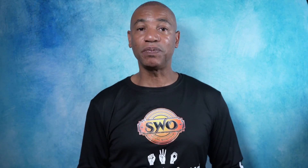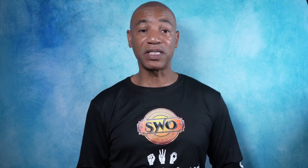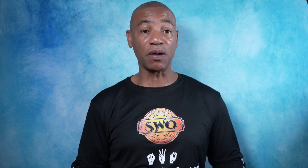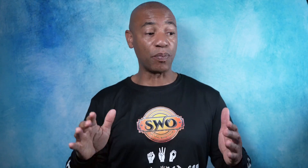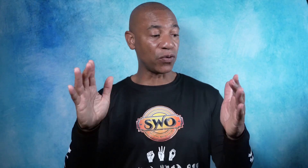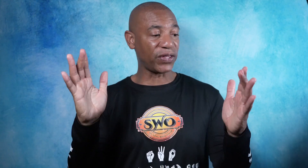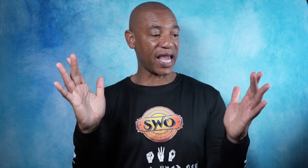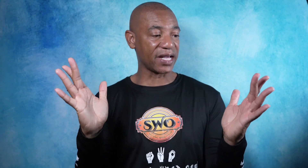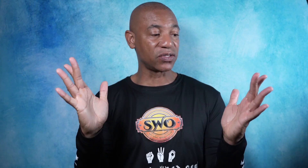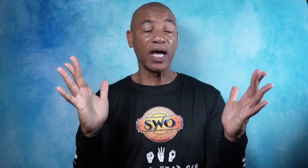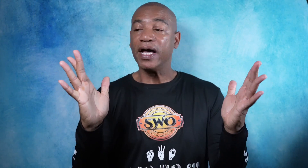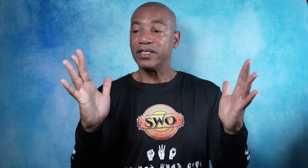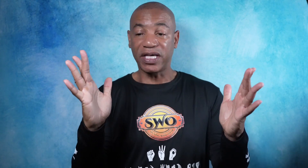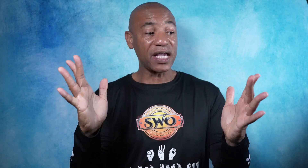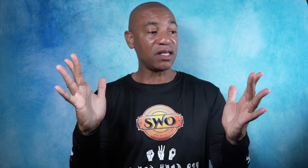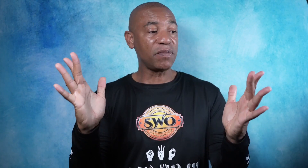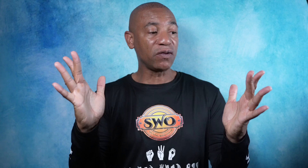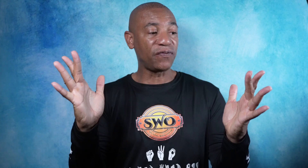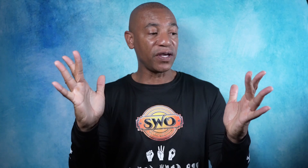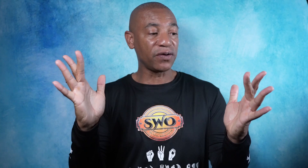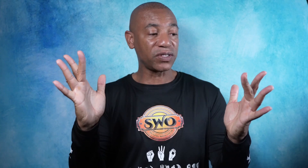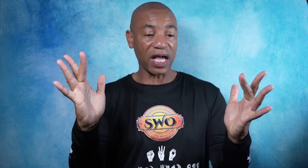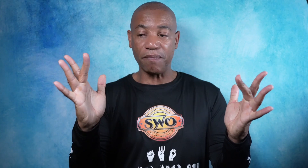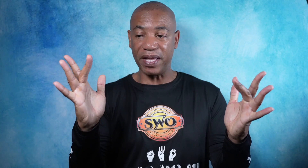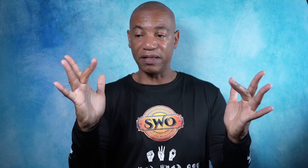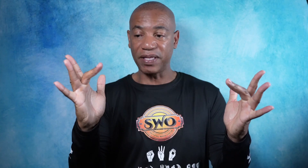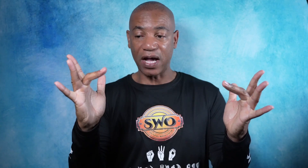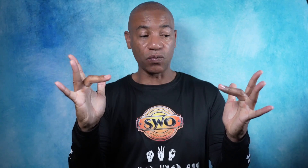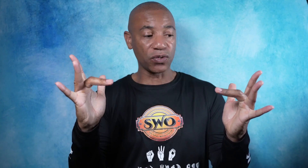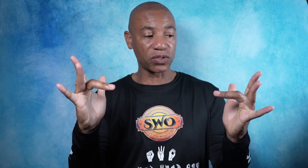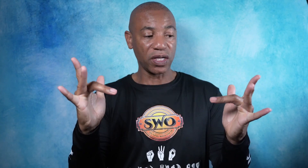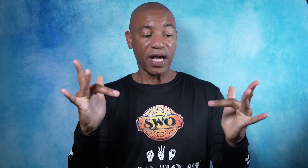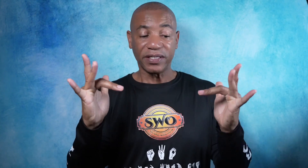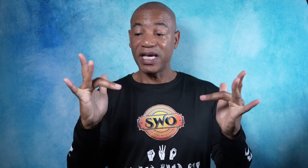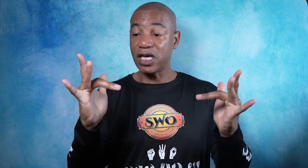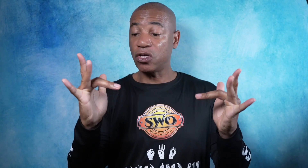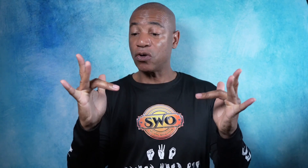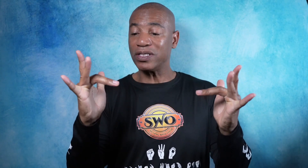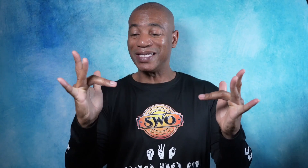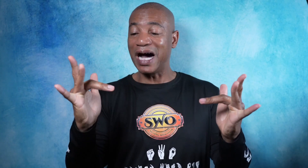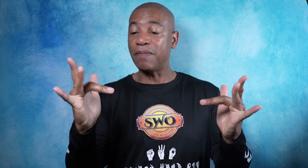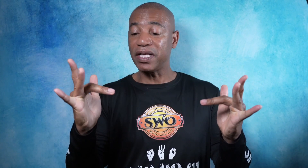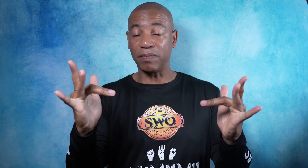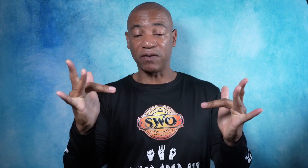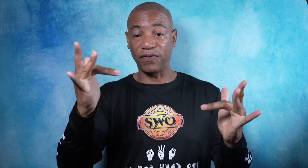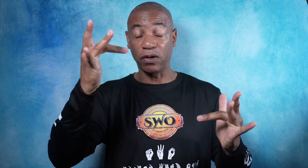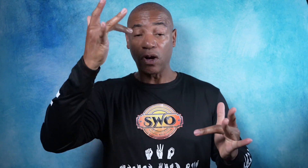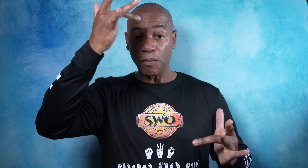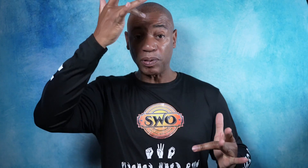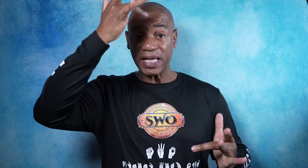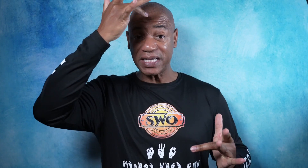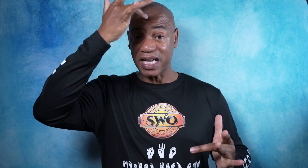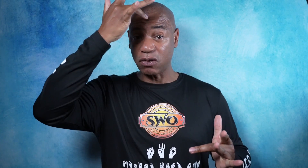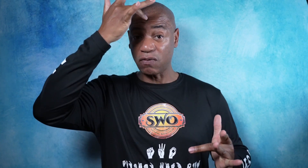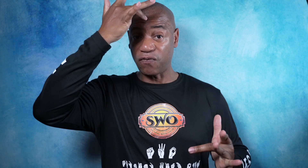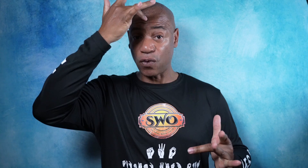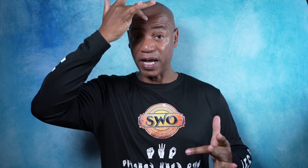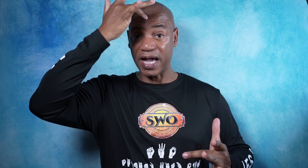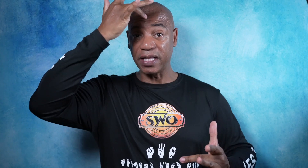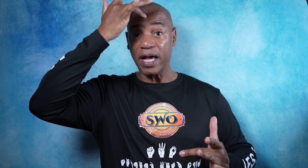take both hands, take the middle fingers and bend them downwards. Take your dominant middle finger, place that on the forehead,